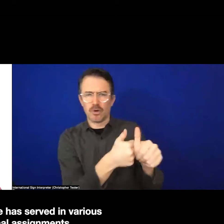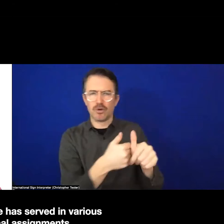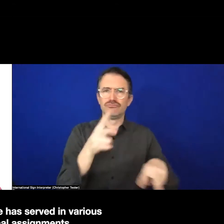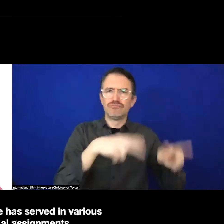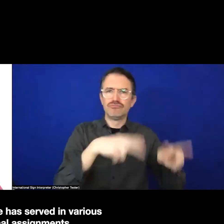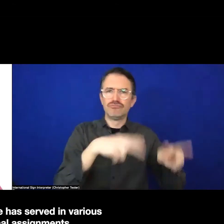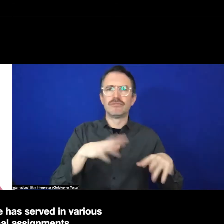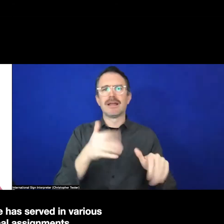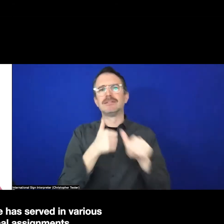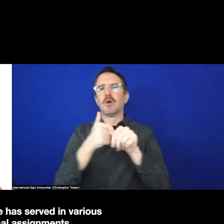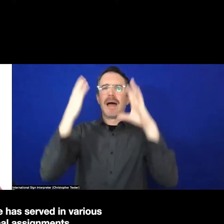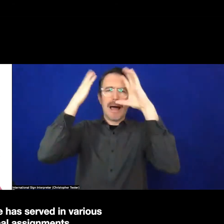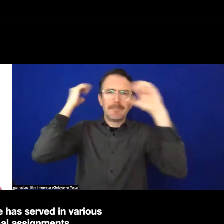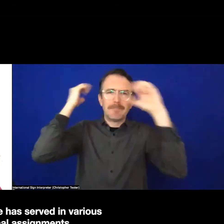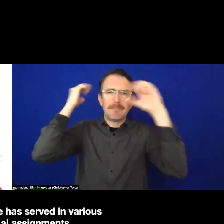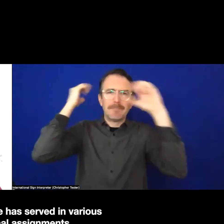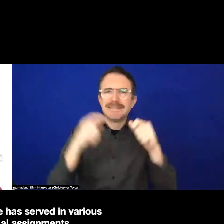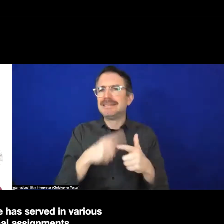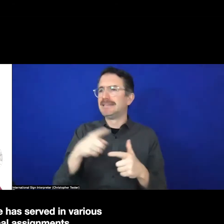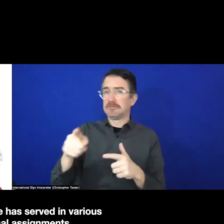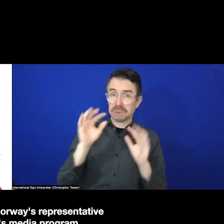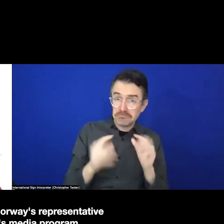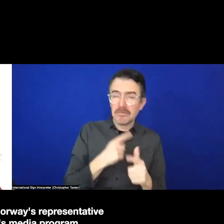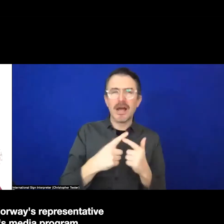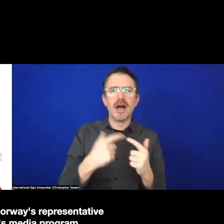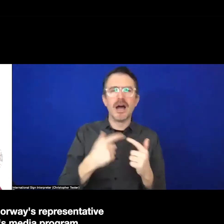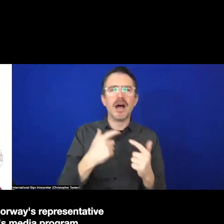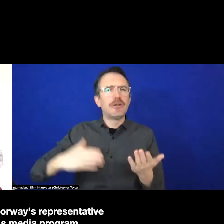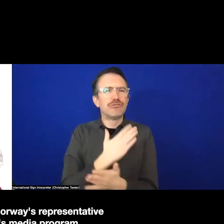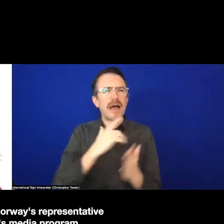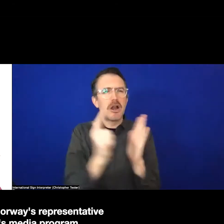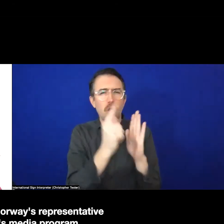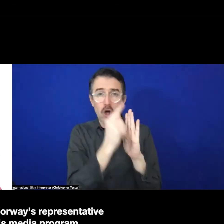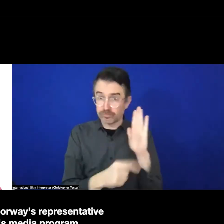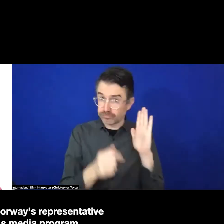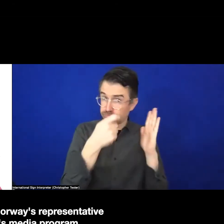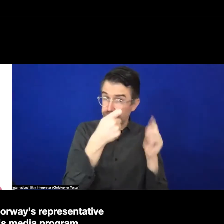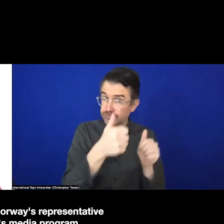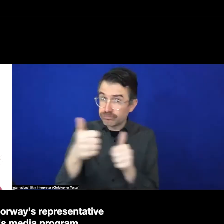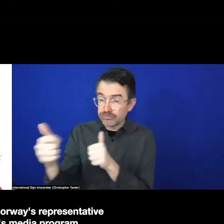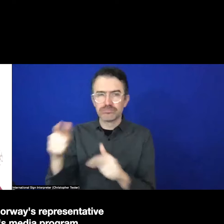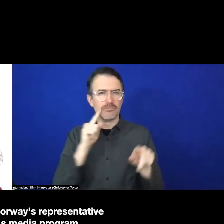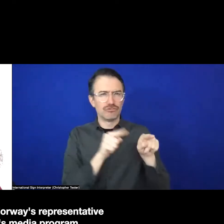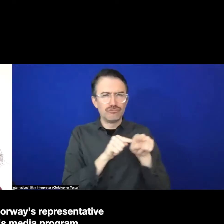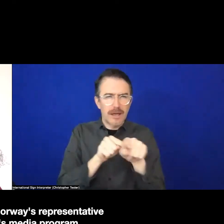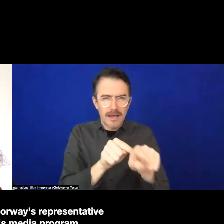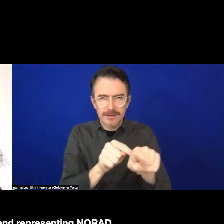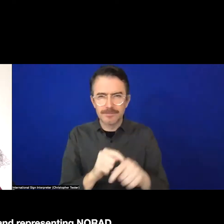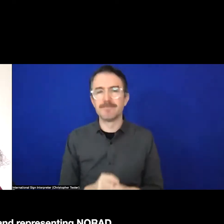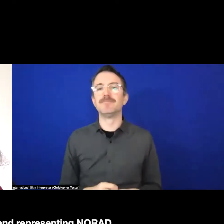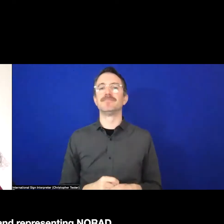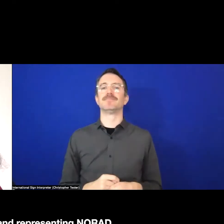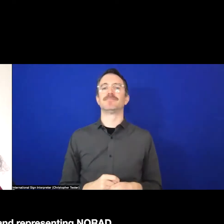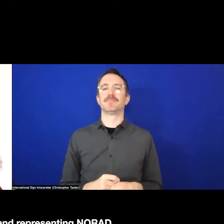disability rights. Over the years, he has served in various professional assignments, including being Norway's representative to UNESCO's media